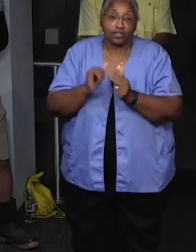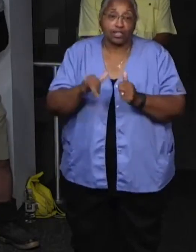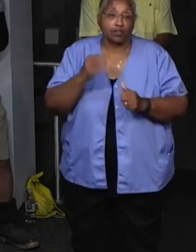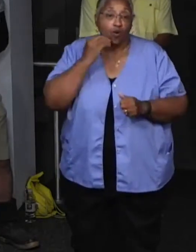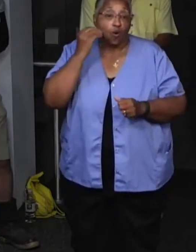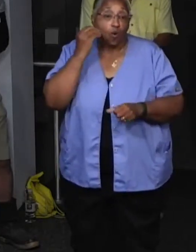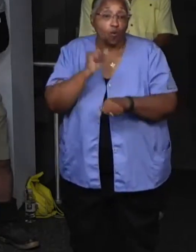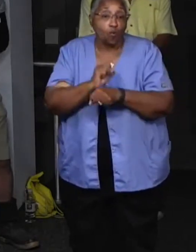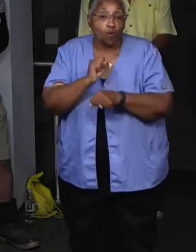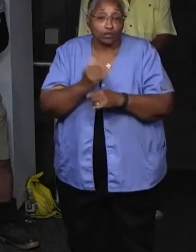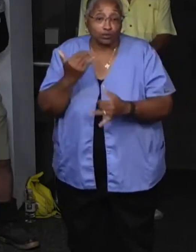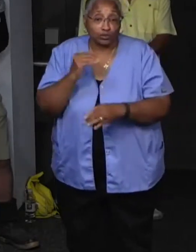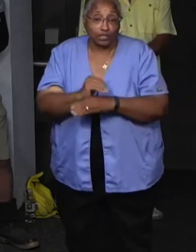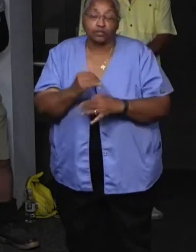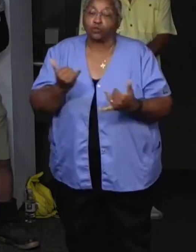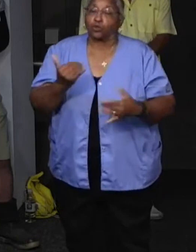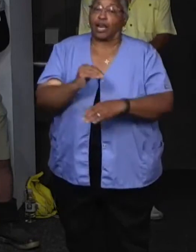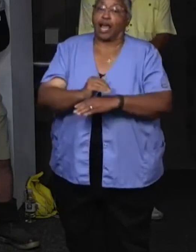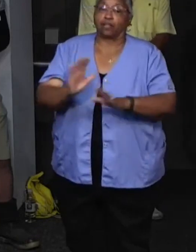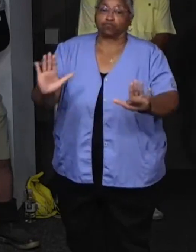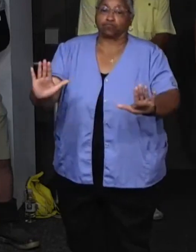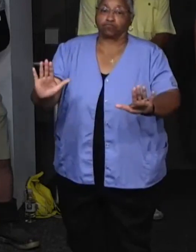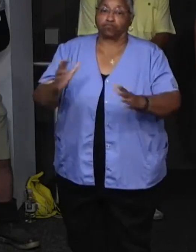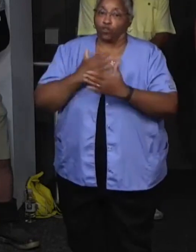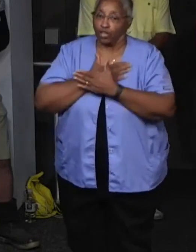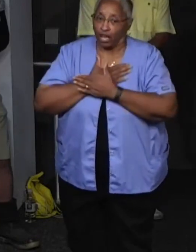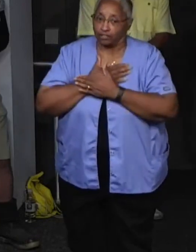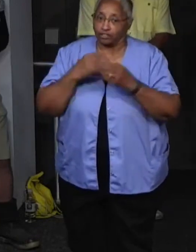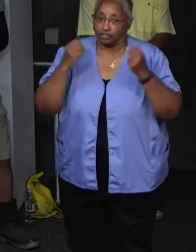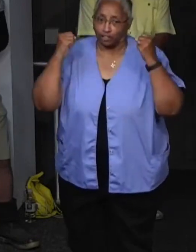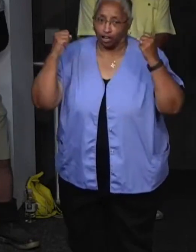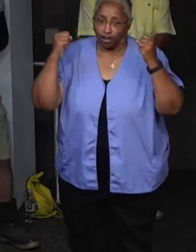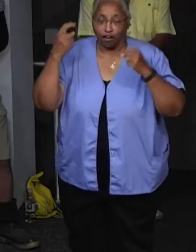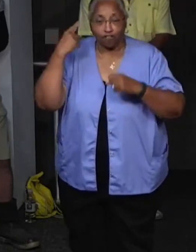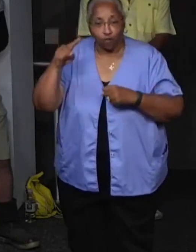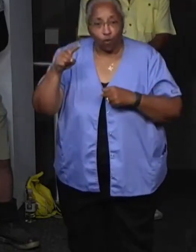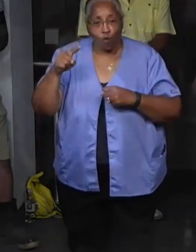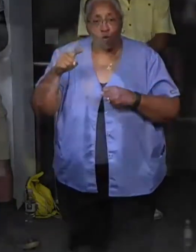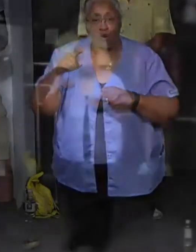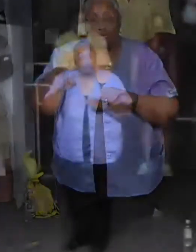going to give it tonight. I'm going to ask you to relax, cheer for the Tigers, and remember that we have your back.